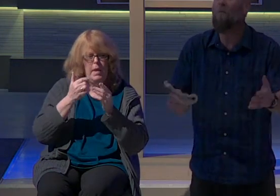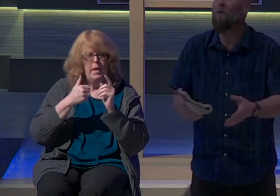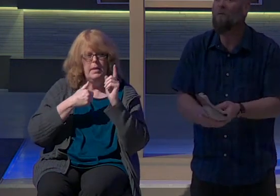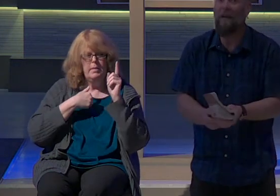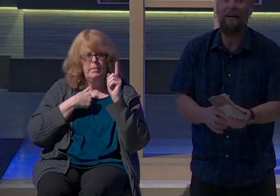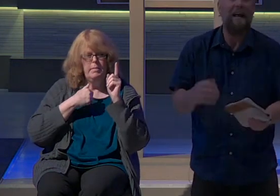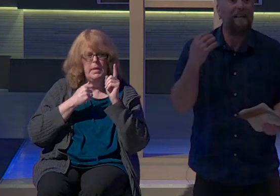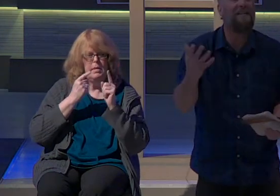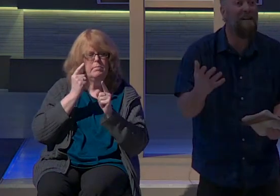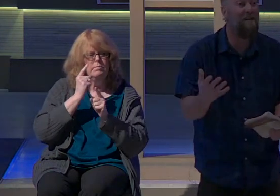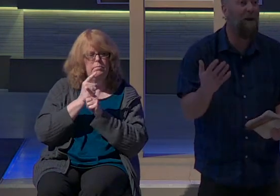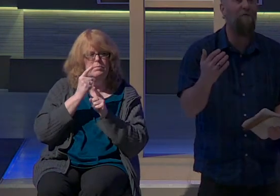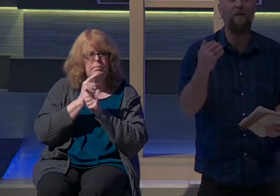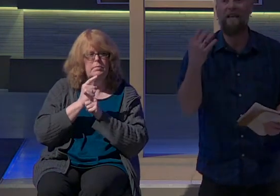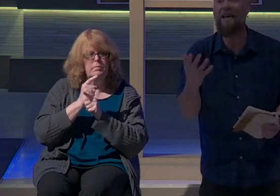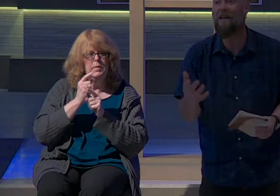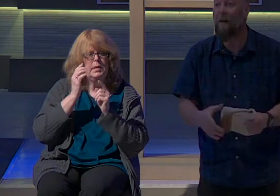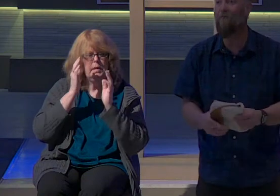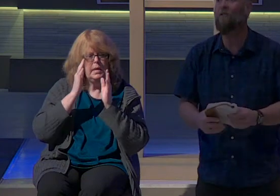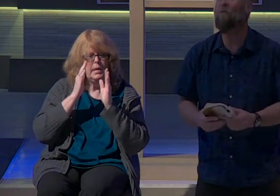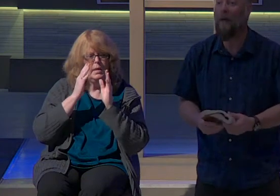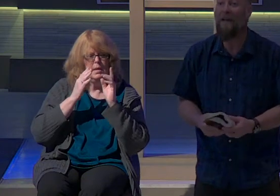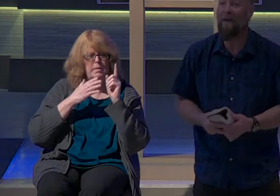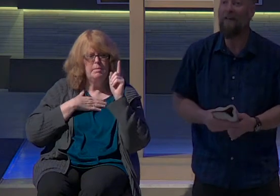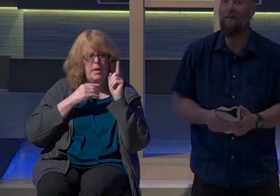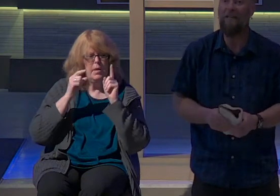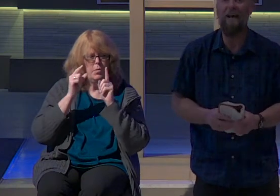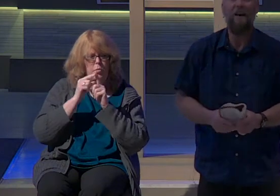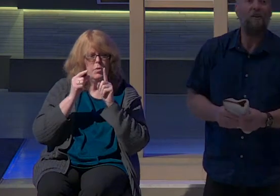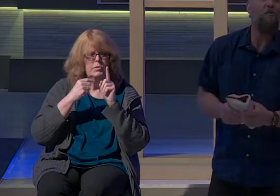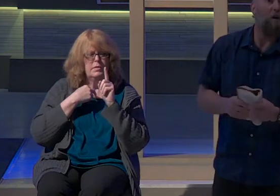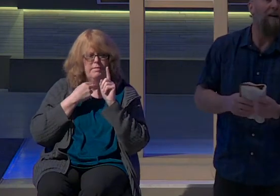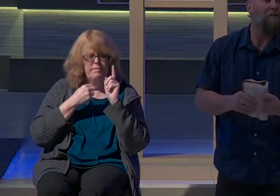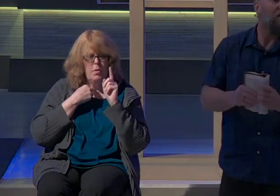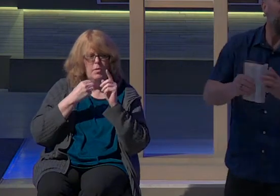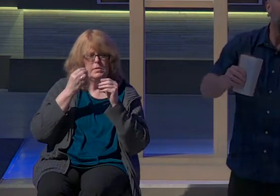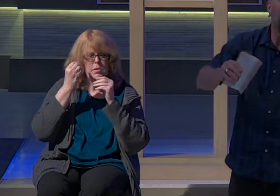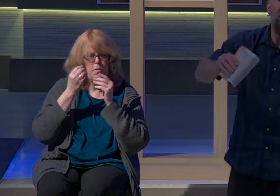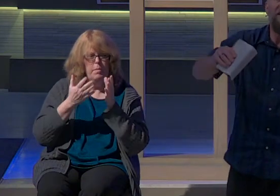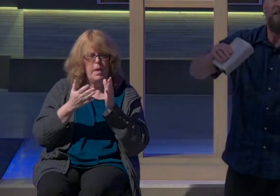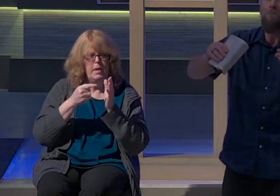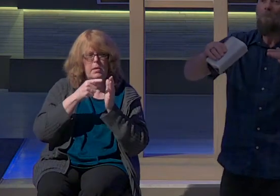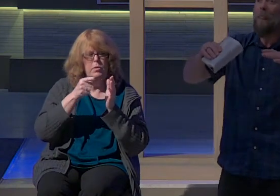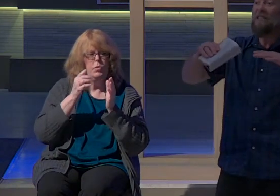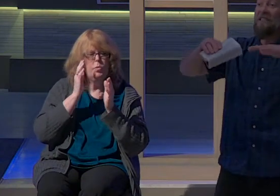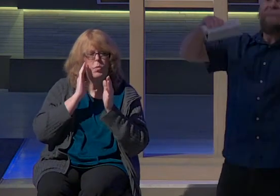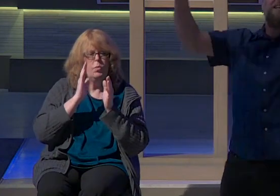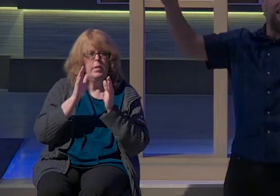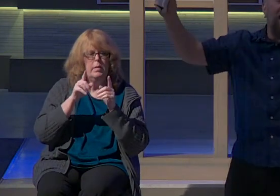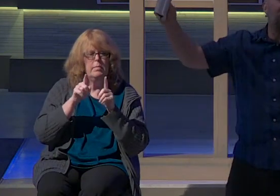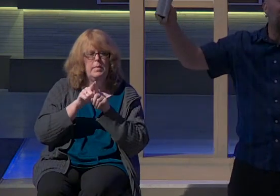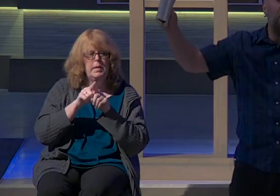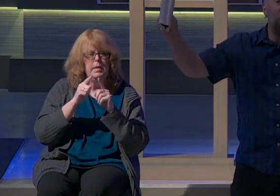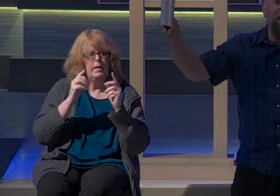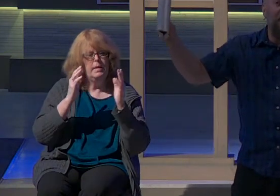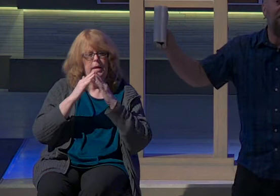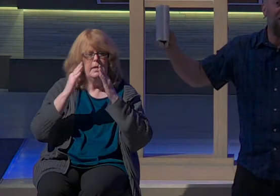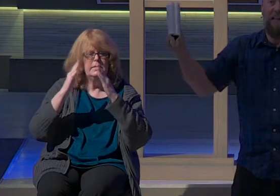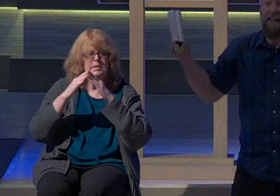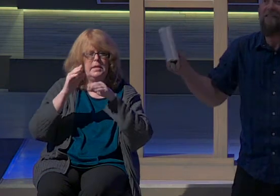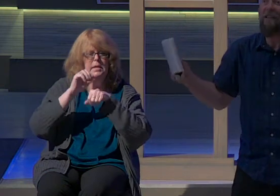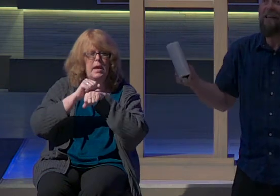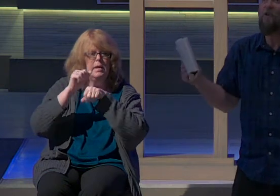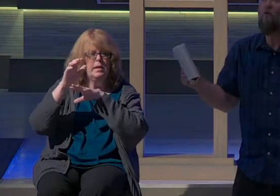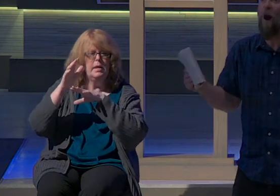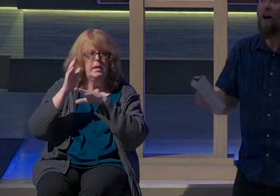in an upright manner, listening to my voice, heeding my words, obeying my commands, you are going to be this city on top of a hill